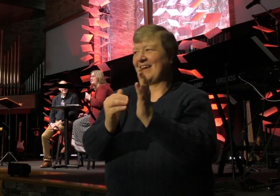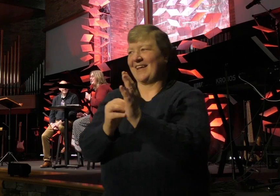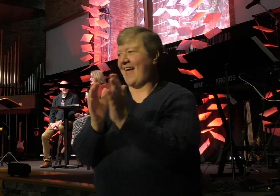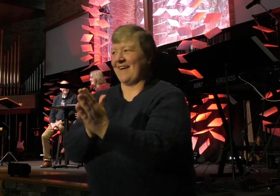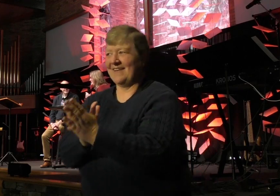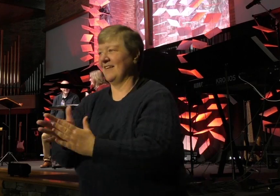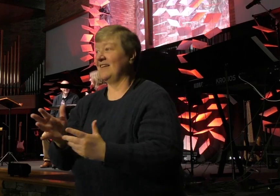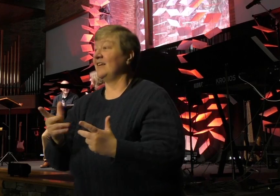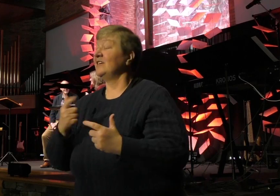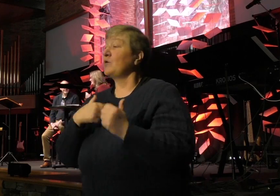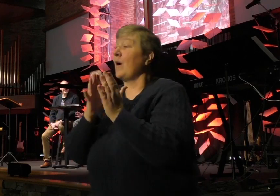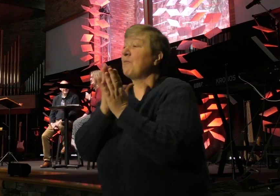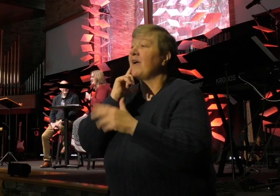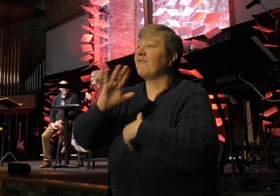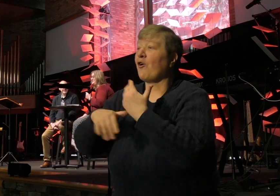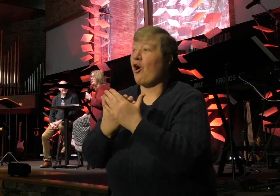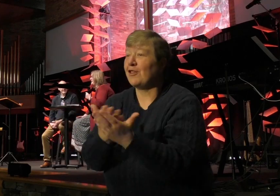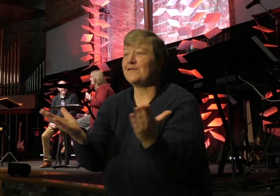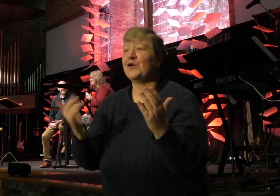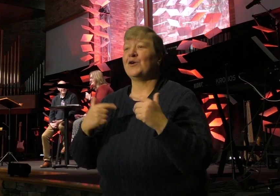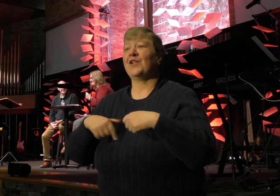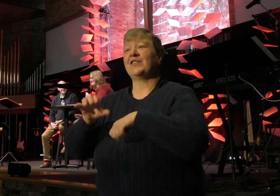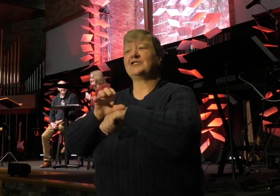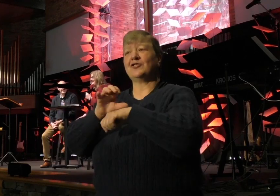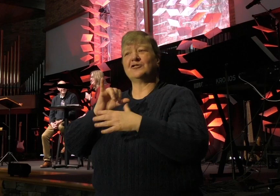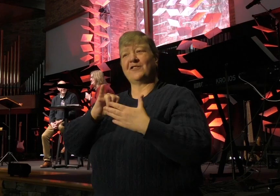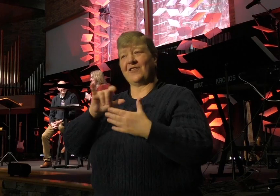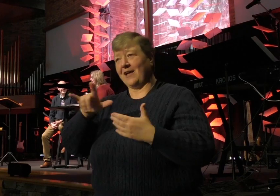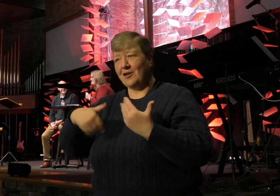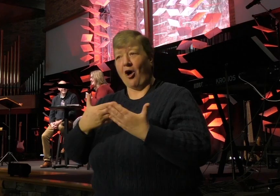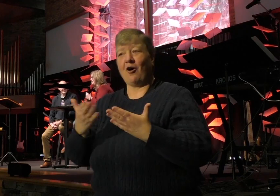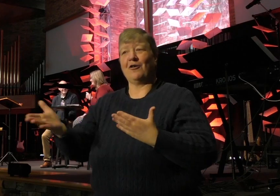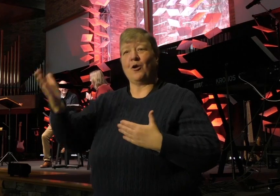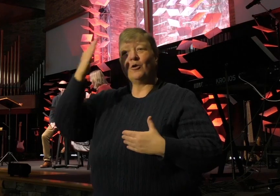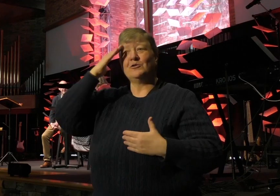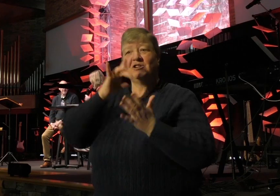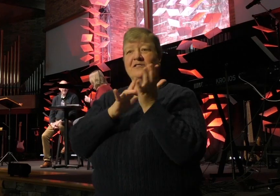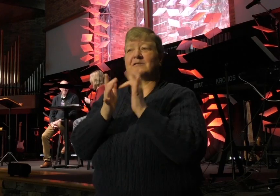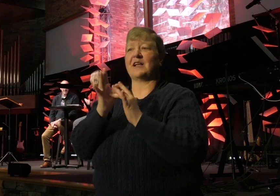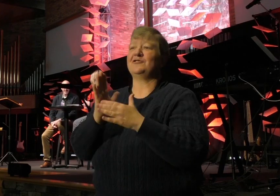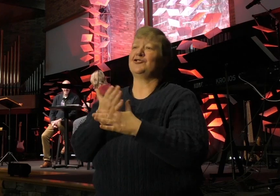just pray for all of you, for this church, that you all know Jesus and that you share your faith.